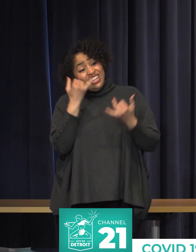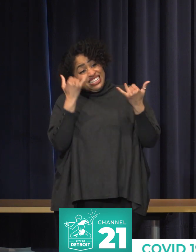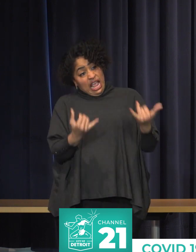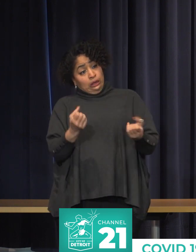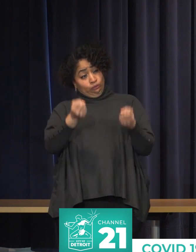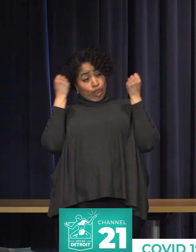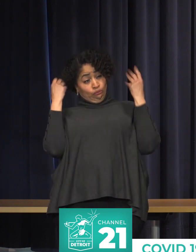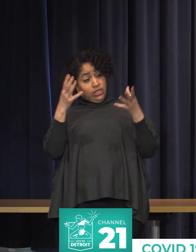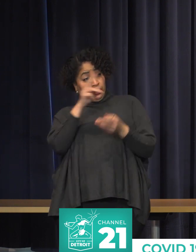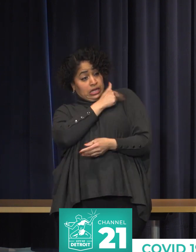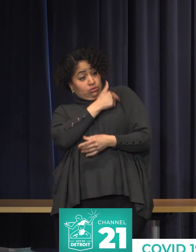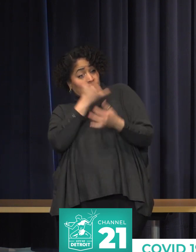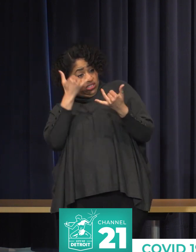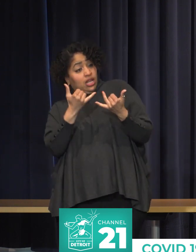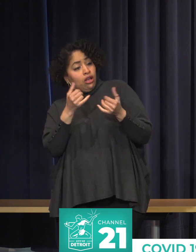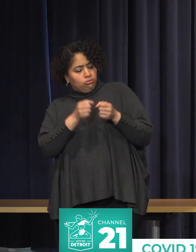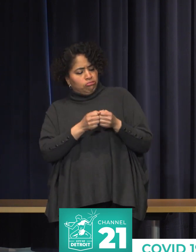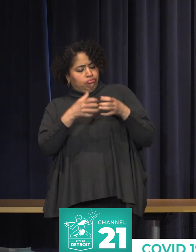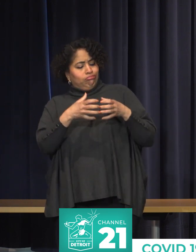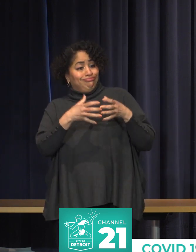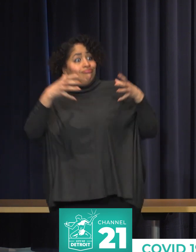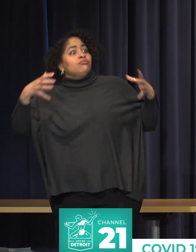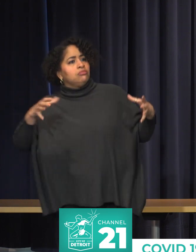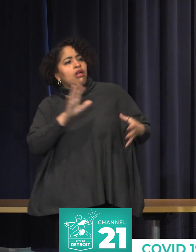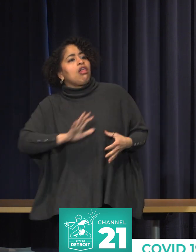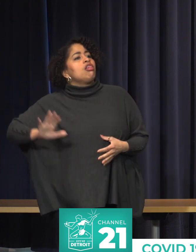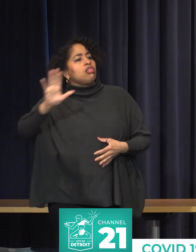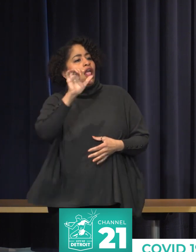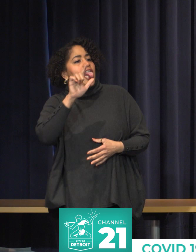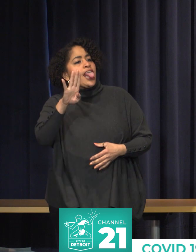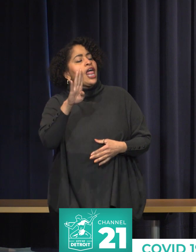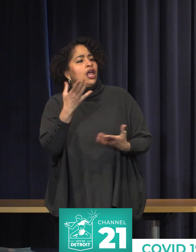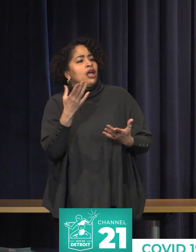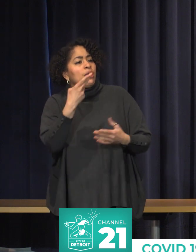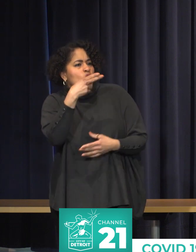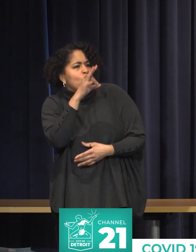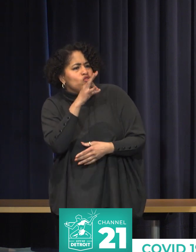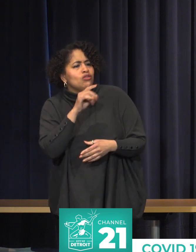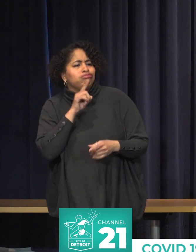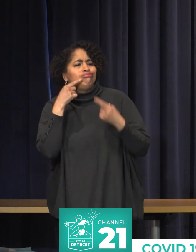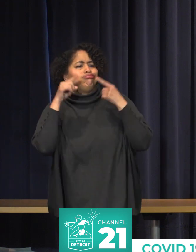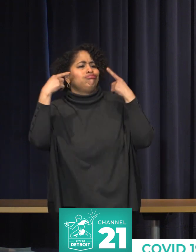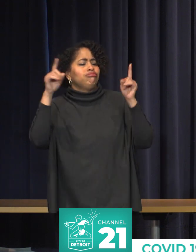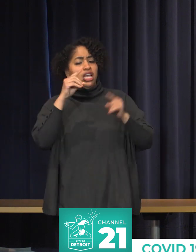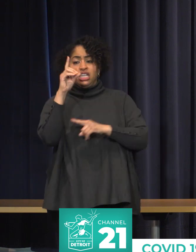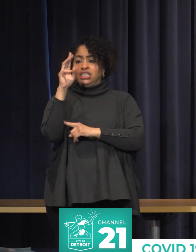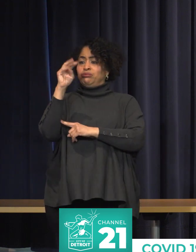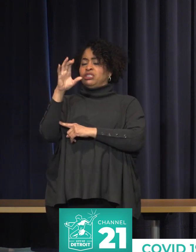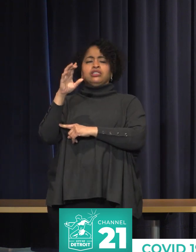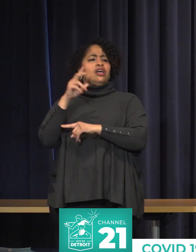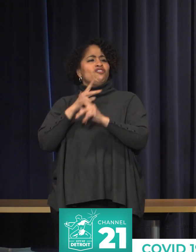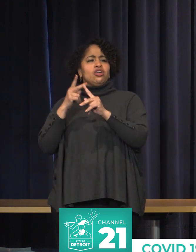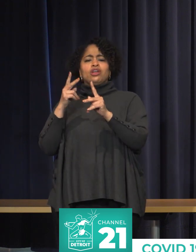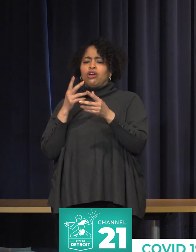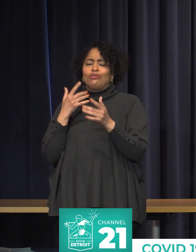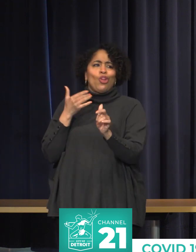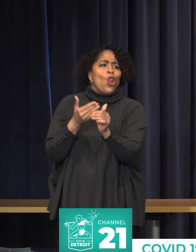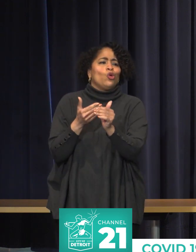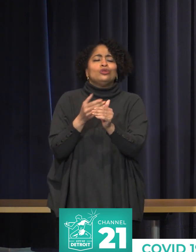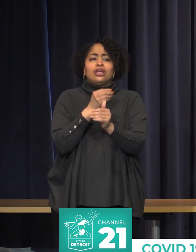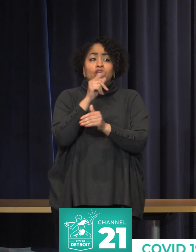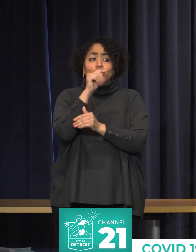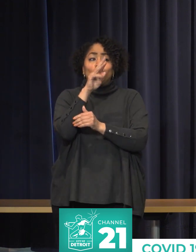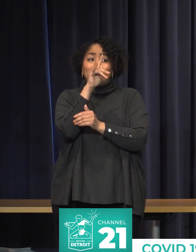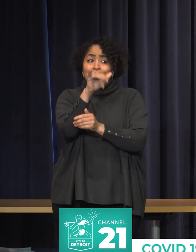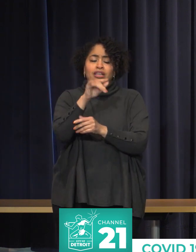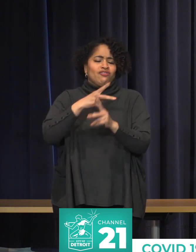of the hospitals are expanding their lab capacity, Henry Ford's been extremely successful, and I think DMC and Trinity are very close to expanding